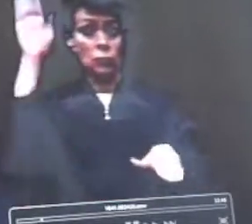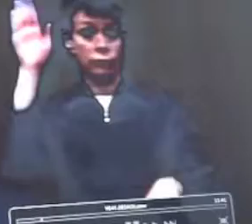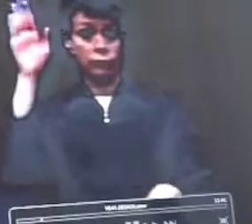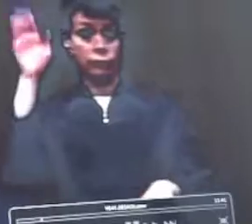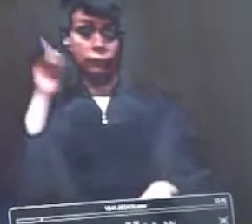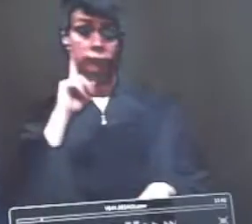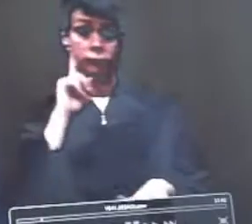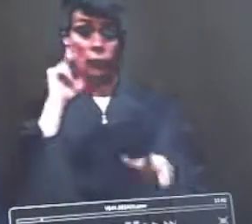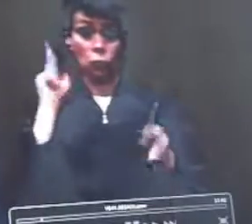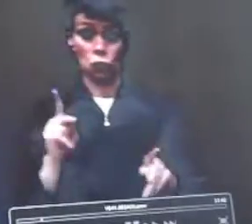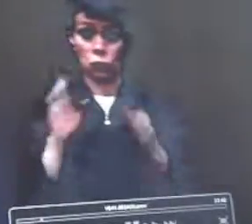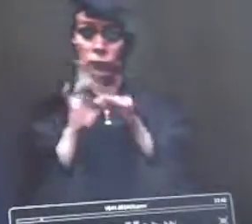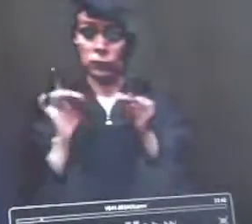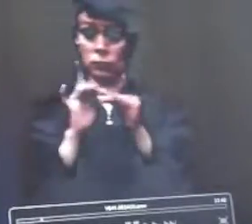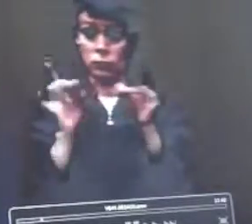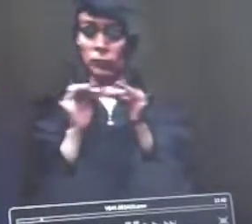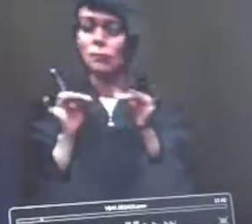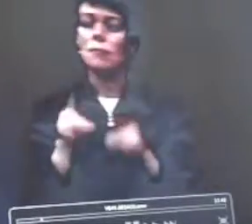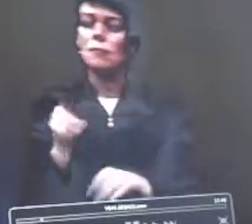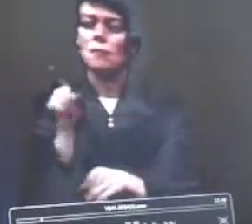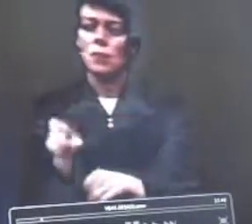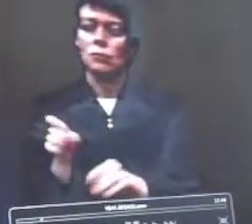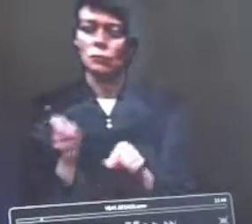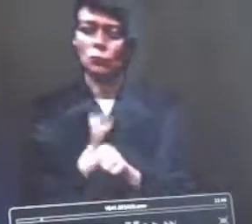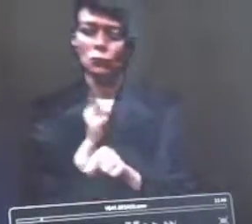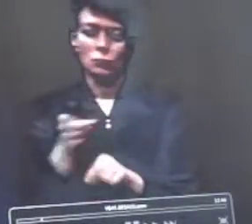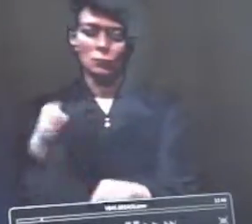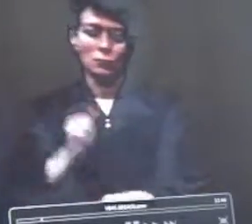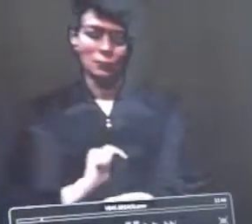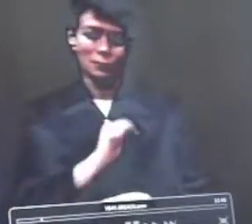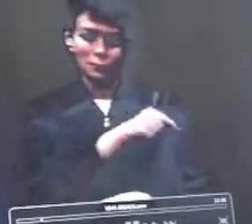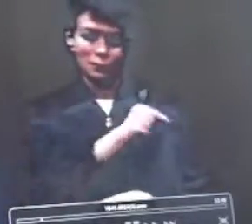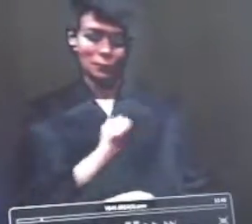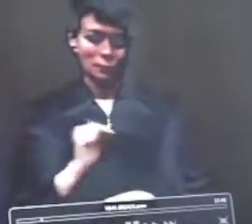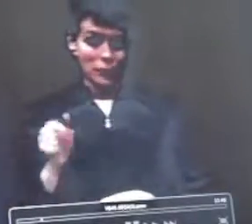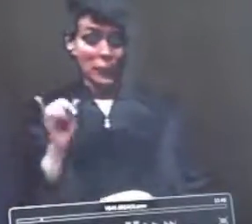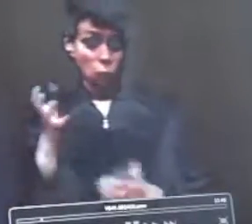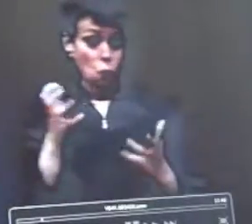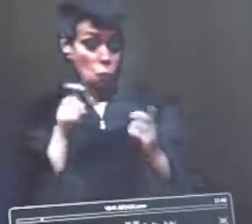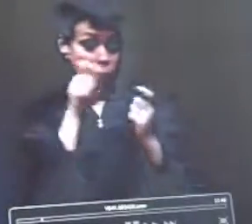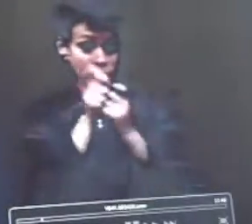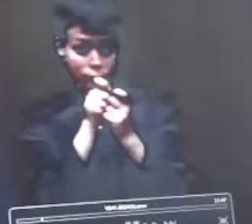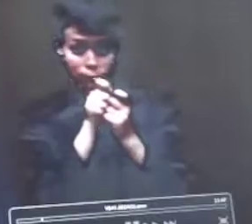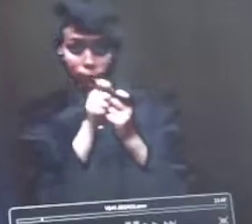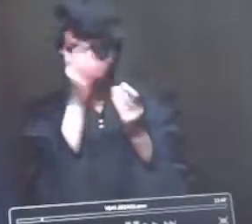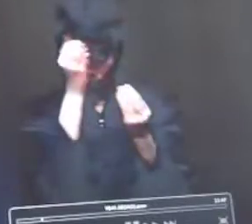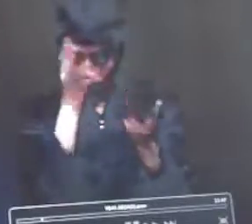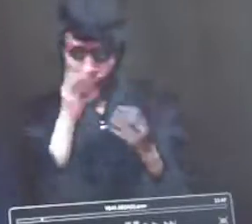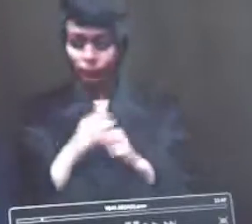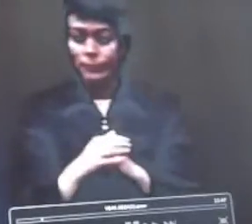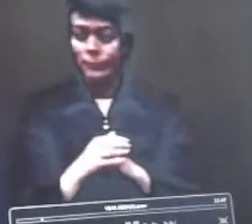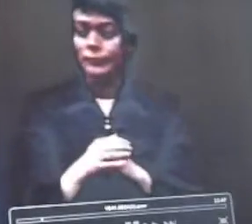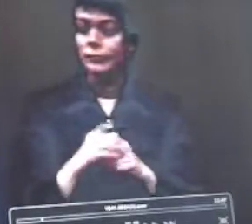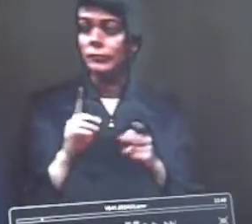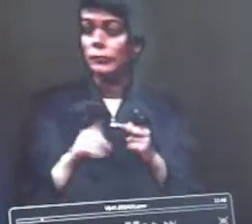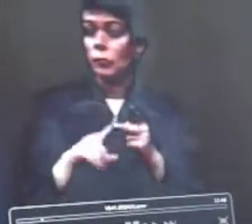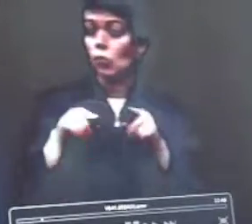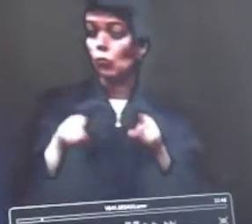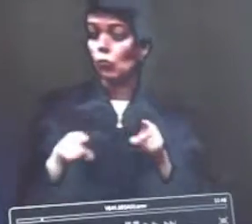Studies show that during a deaf person's testimony, you should use consecutive interpreting if you want to be more